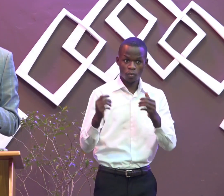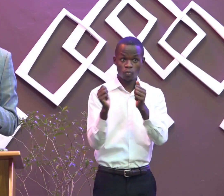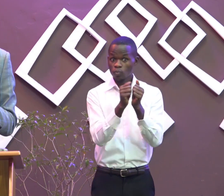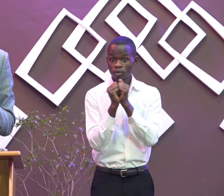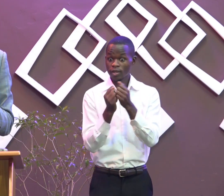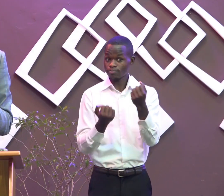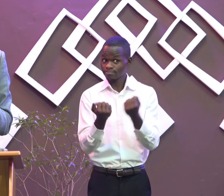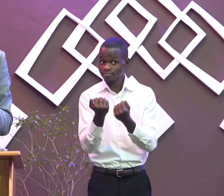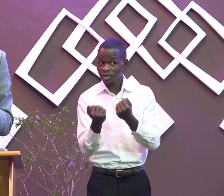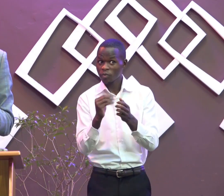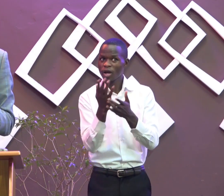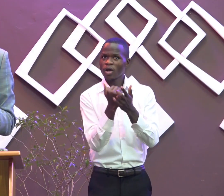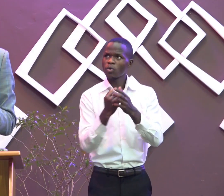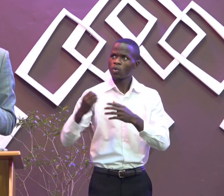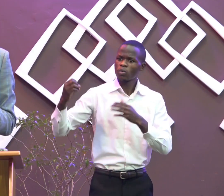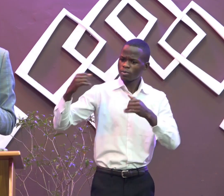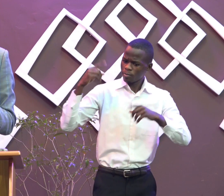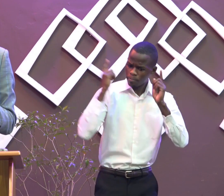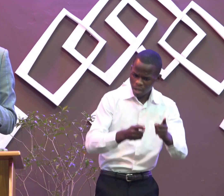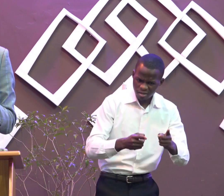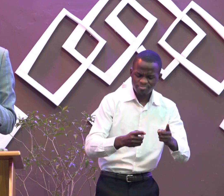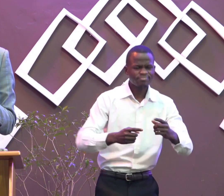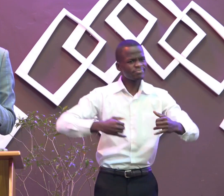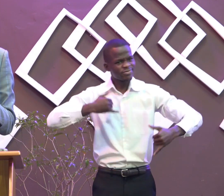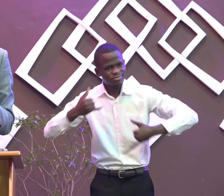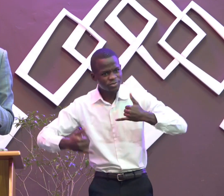waneno amusana gwali gwakanyo police neka